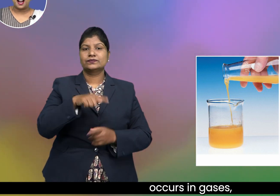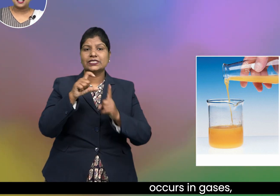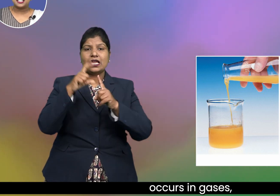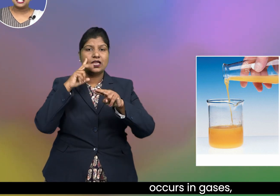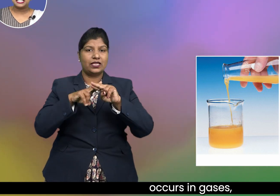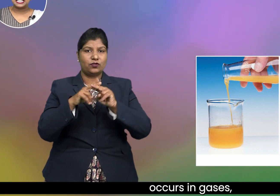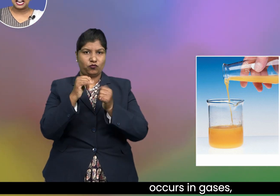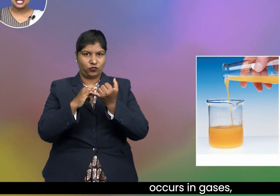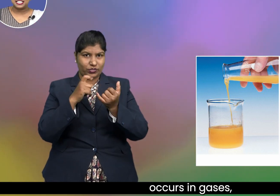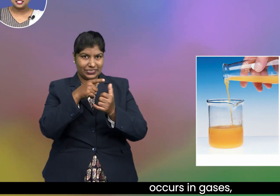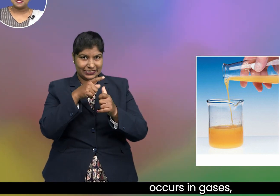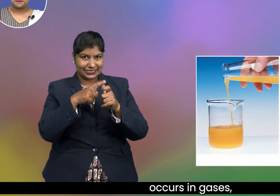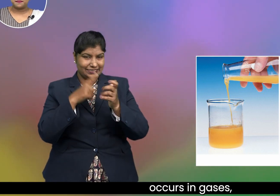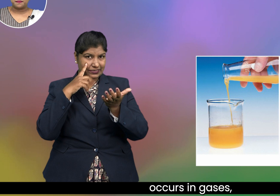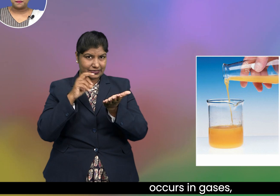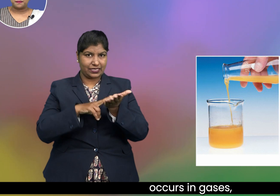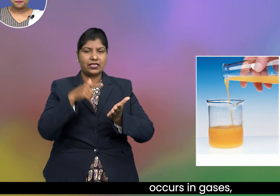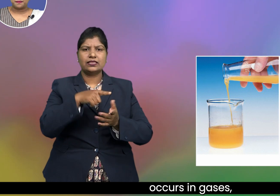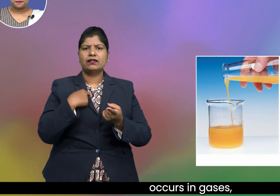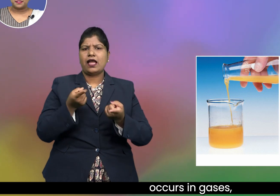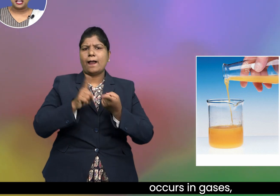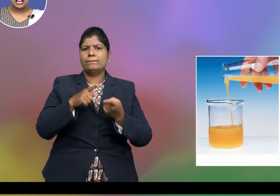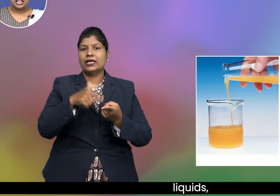Diffusion occurs in gases,